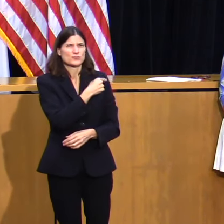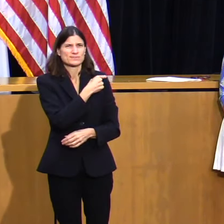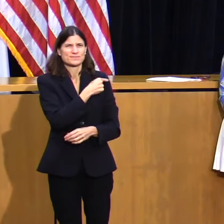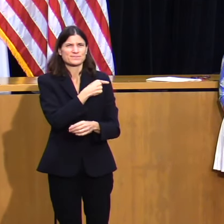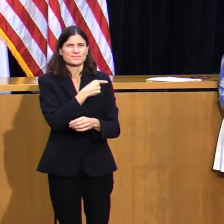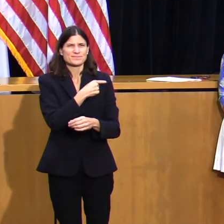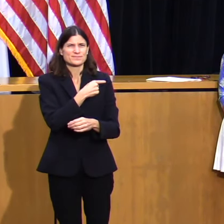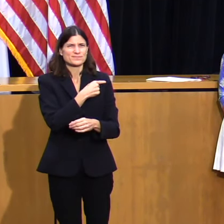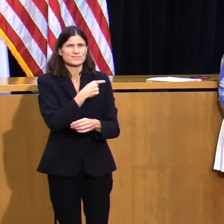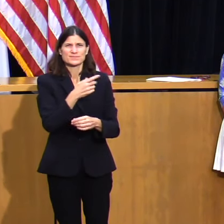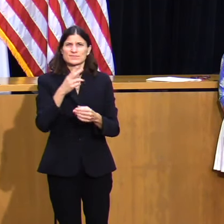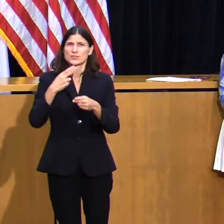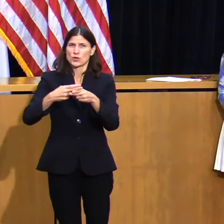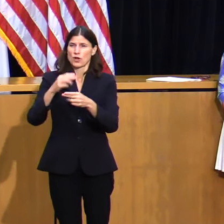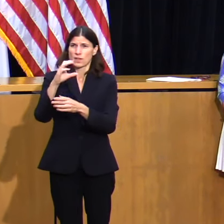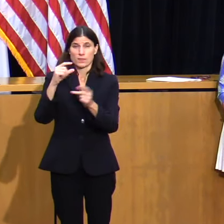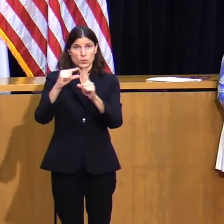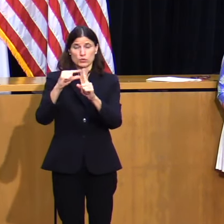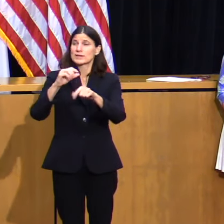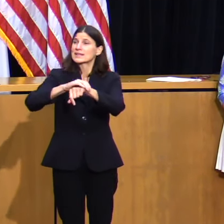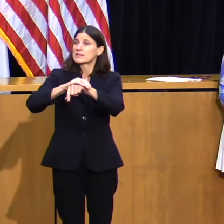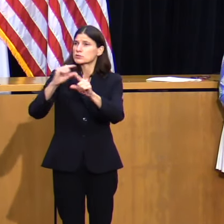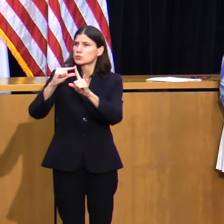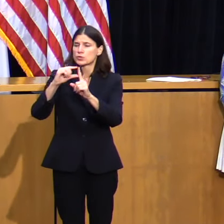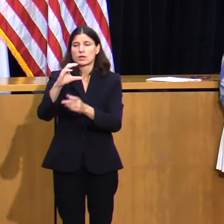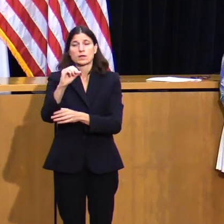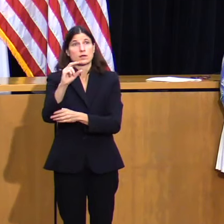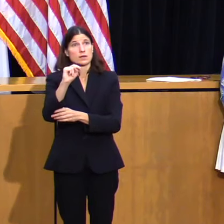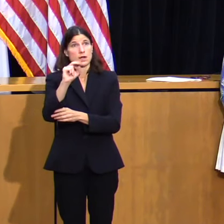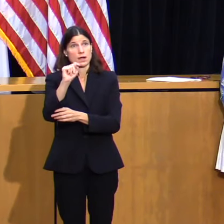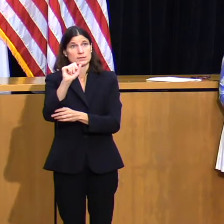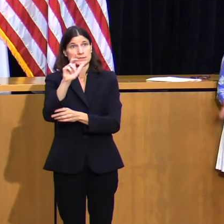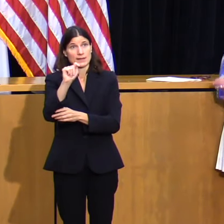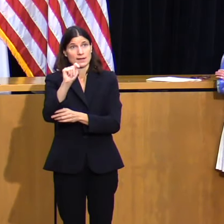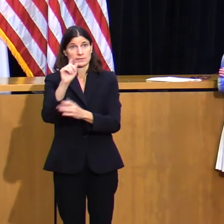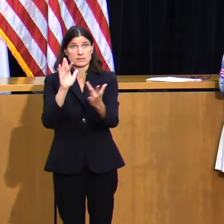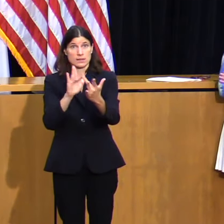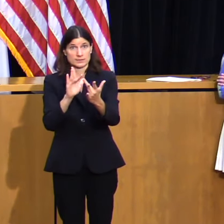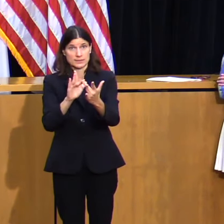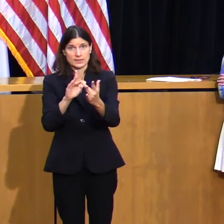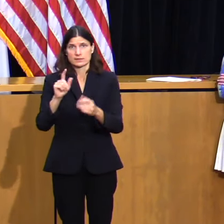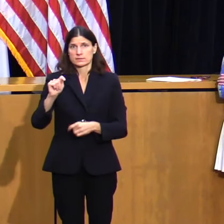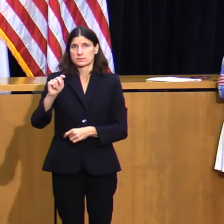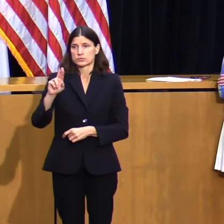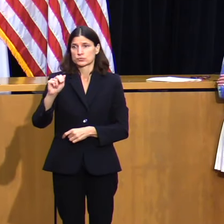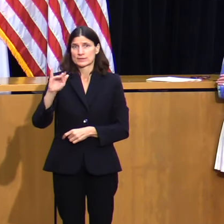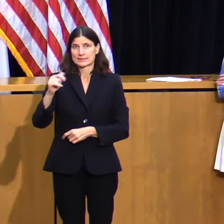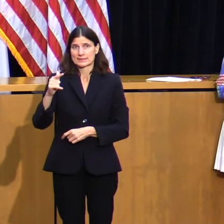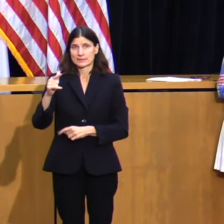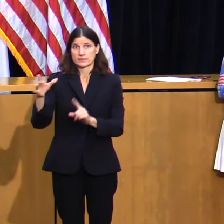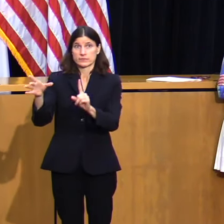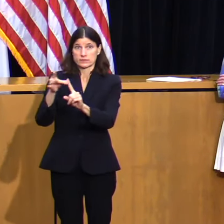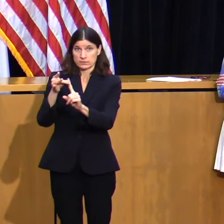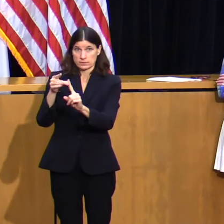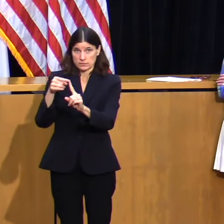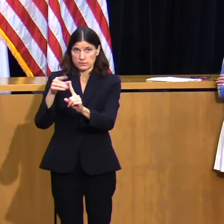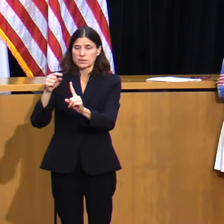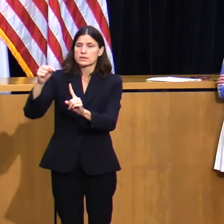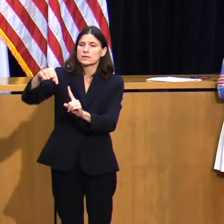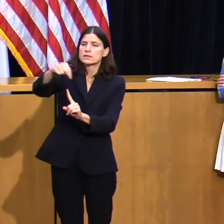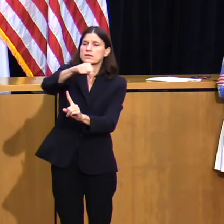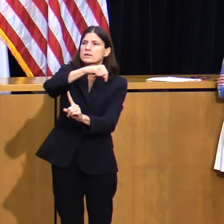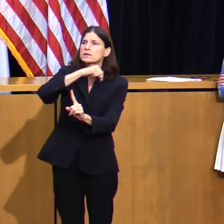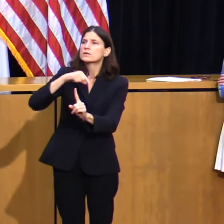way it's done now, which is the outreach would be to the family or the individual who tested